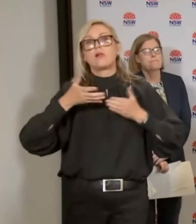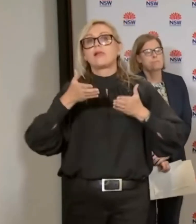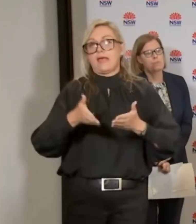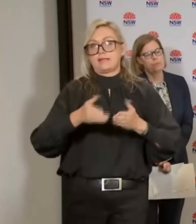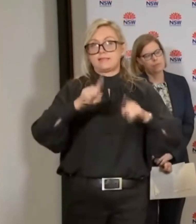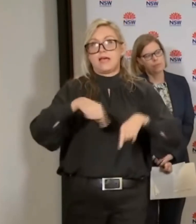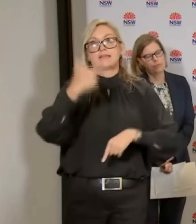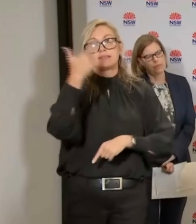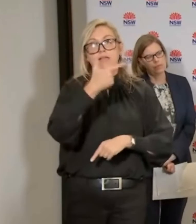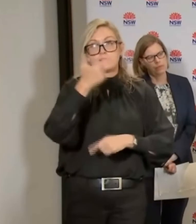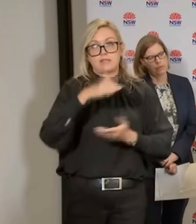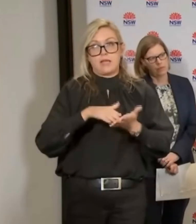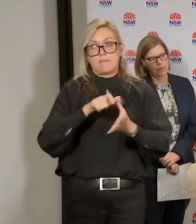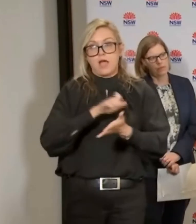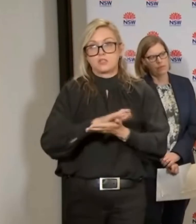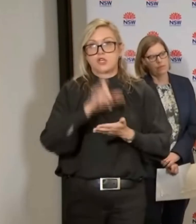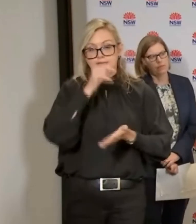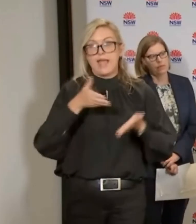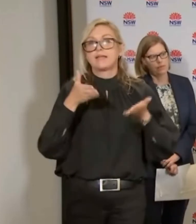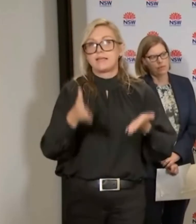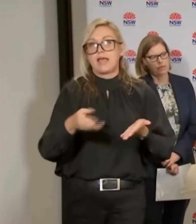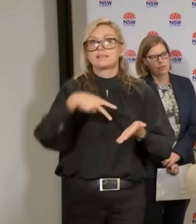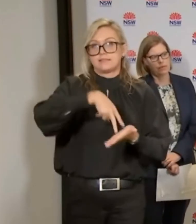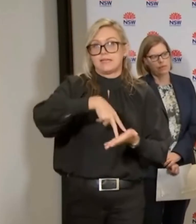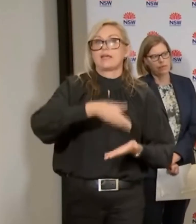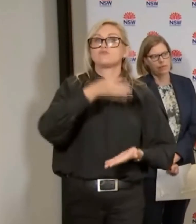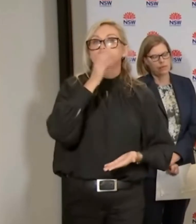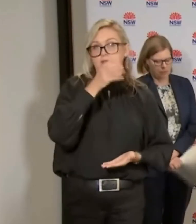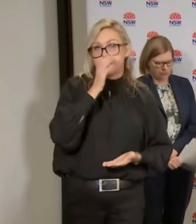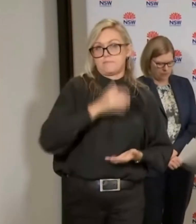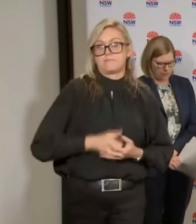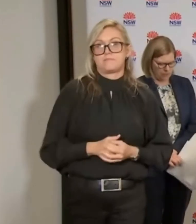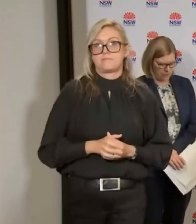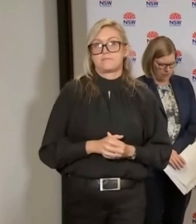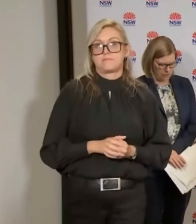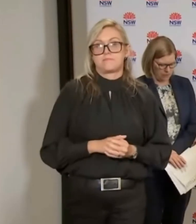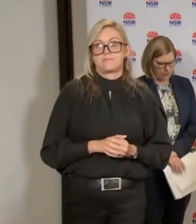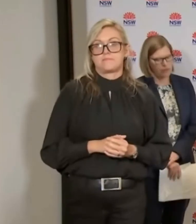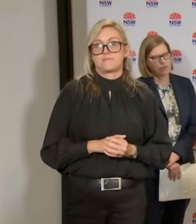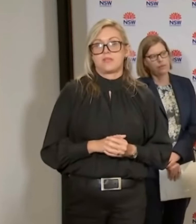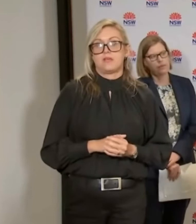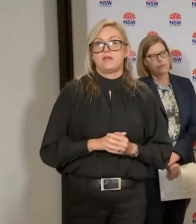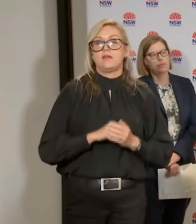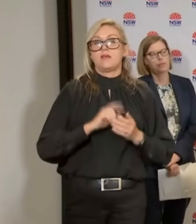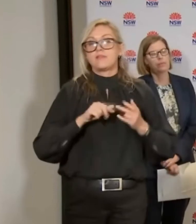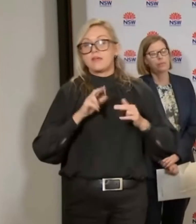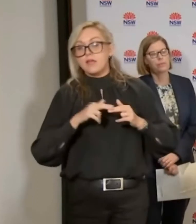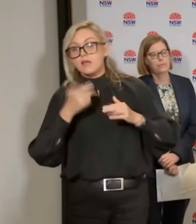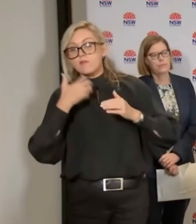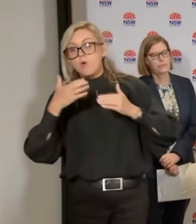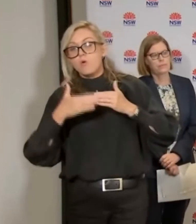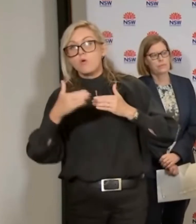the 17th of March unless something happens. And in relation to other caps, we're obviously looking to ease those restrictions as